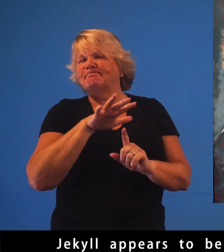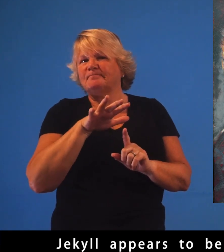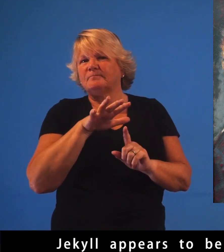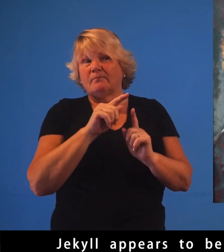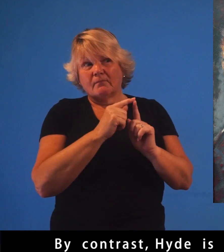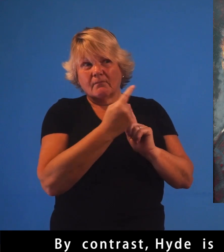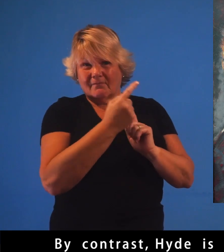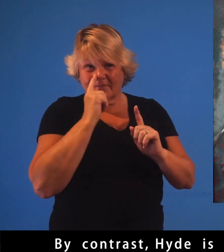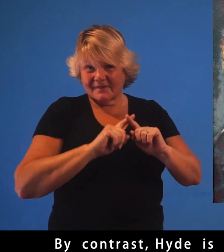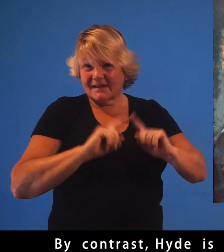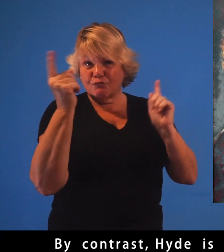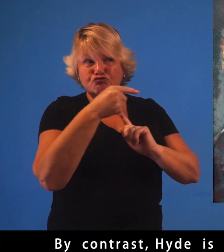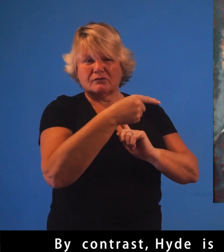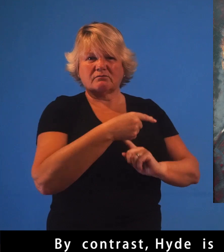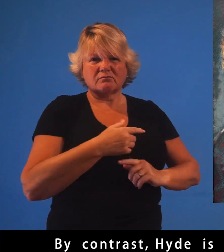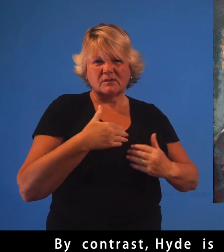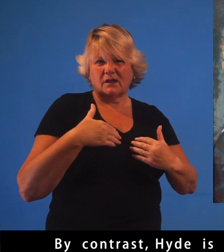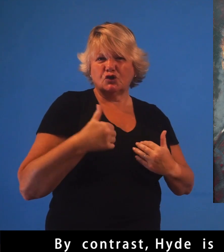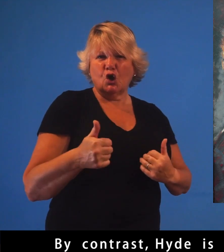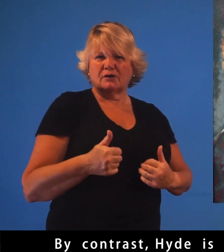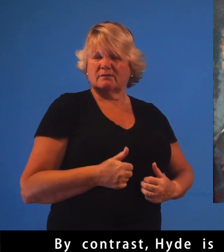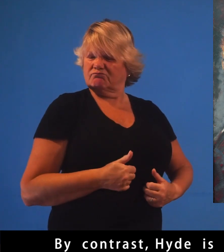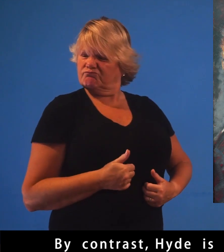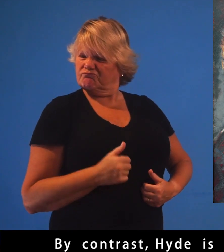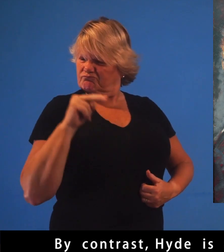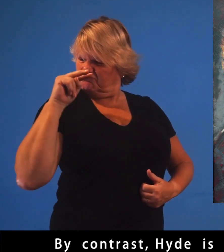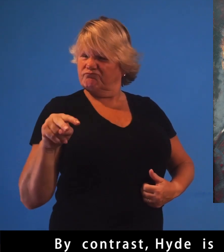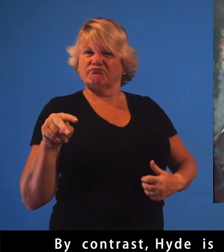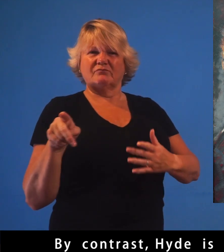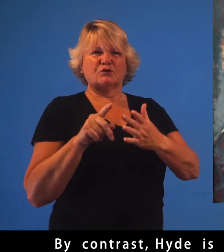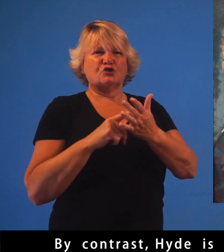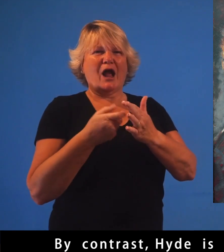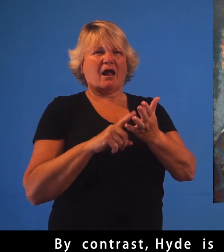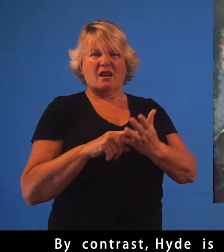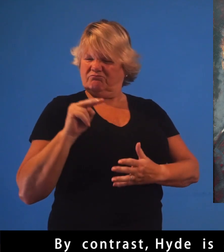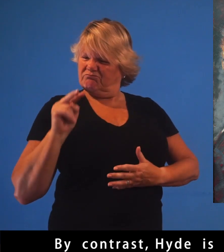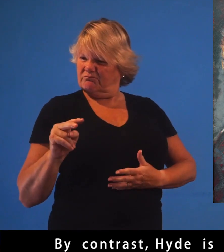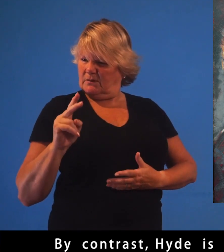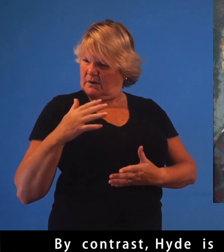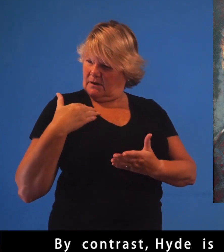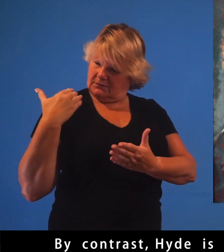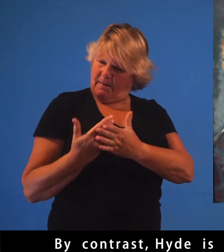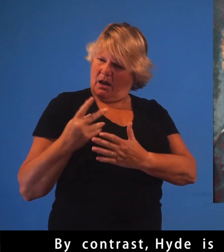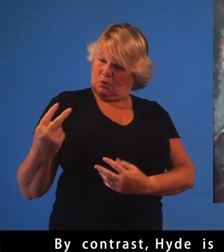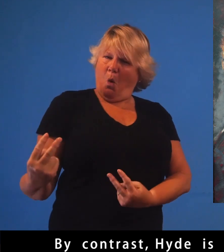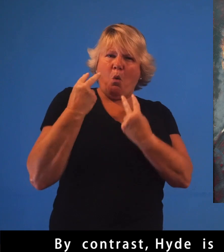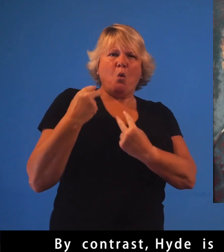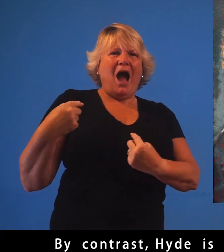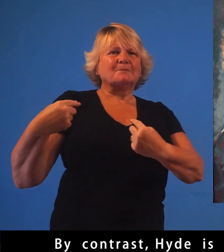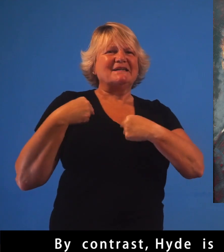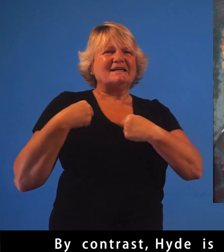wariness. By contrast, Hyde is assertive, staring straight at Jekyll and demanding his